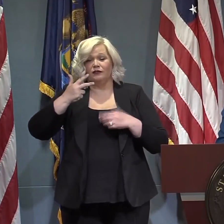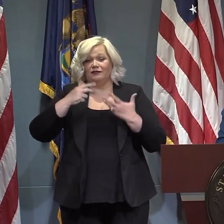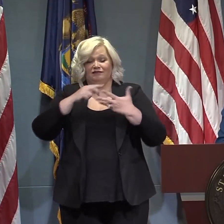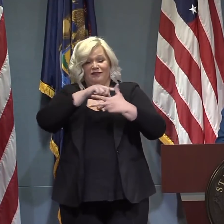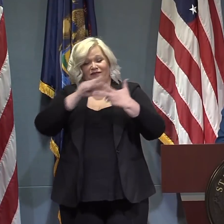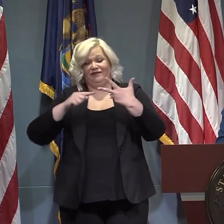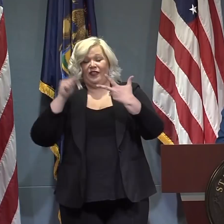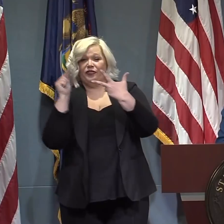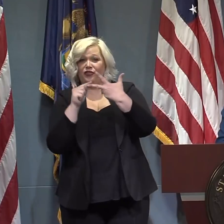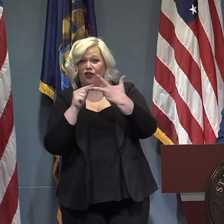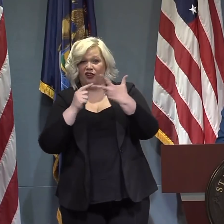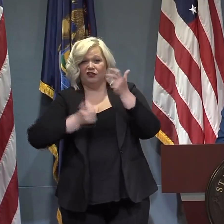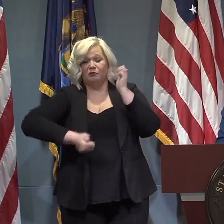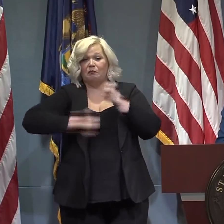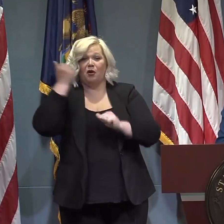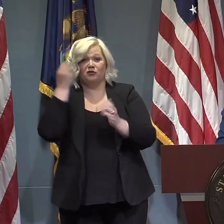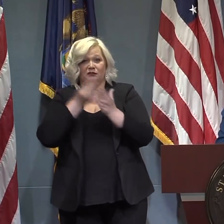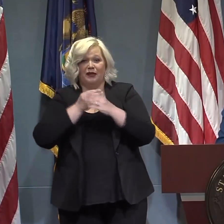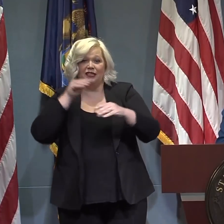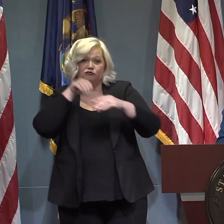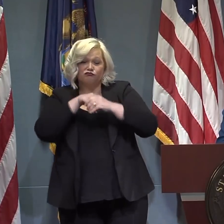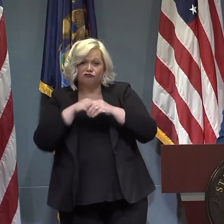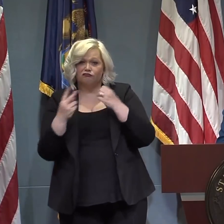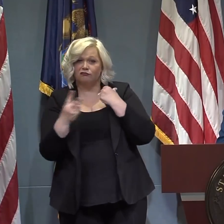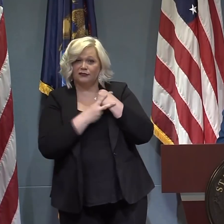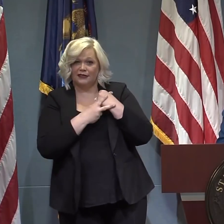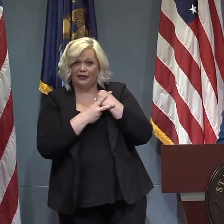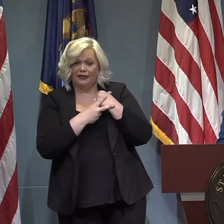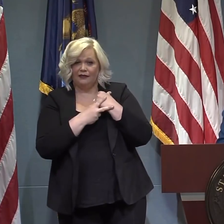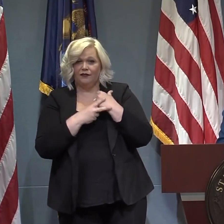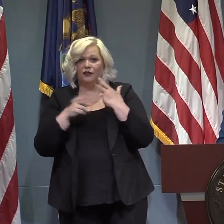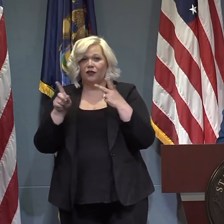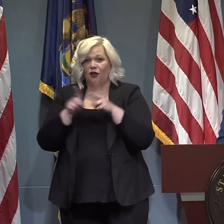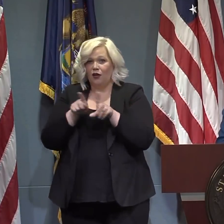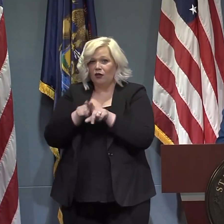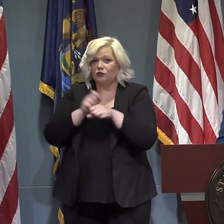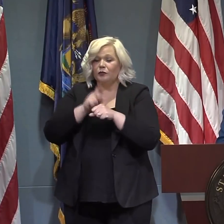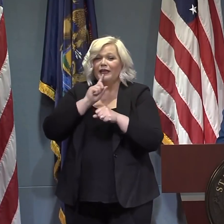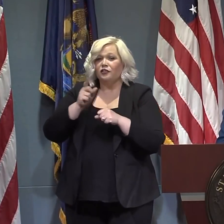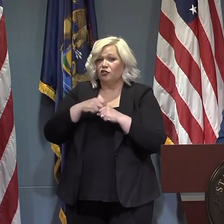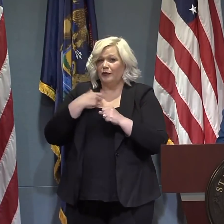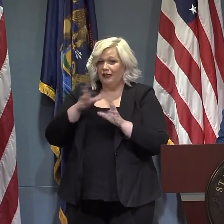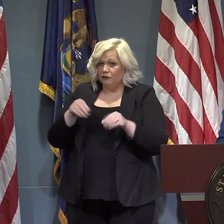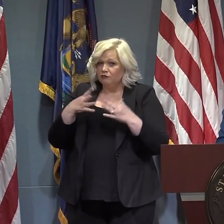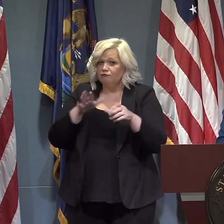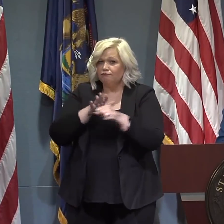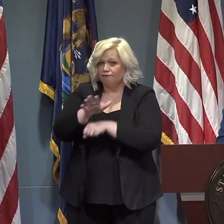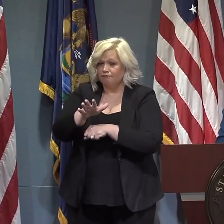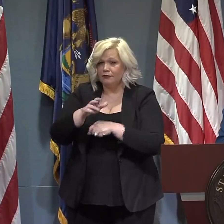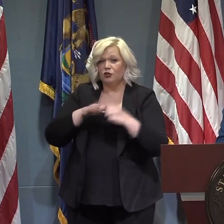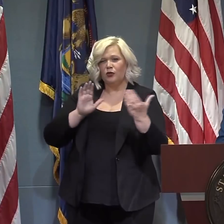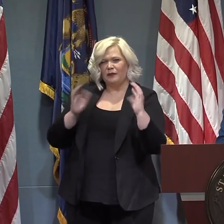nation, also third highest in terms of solvency. So for comparison,